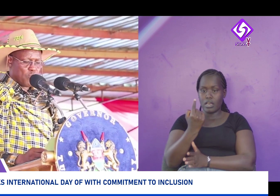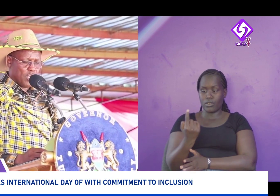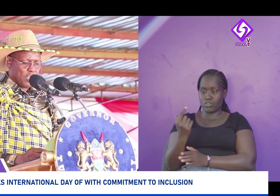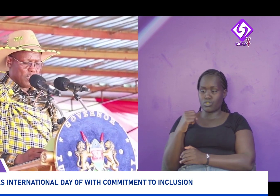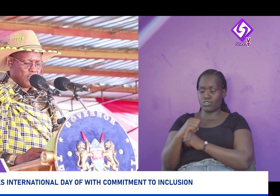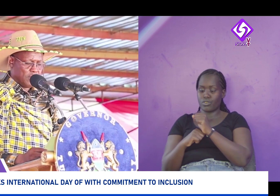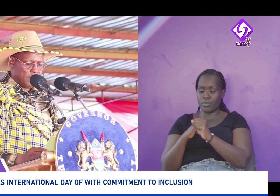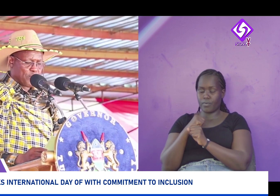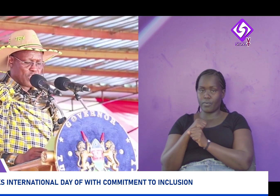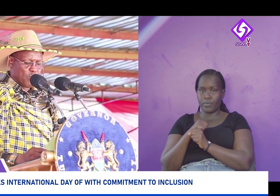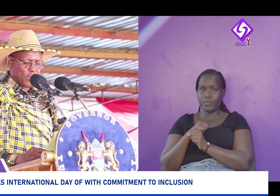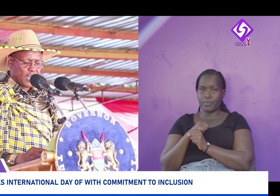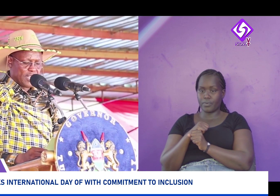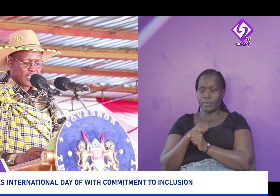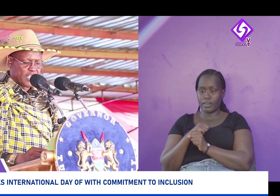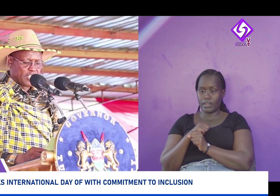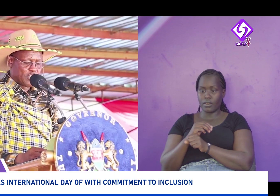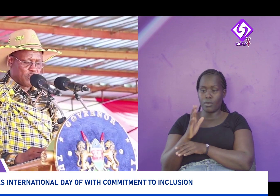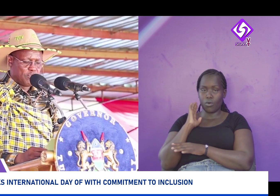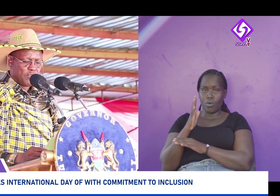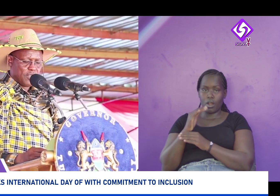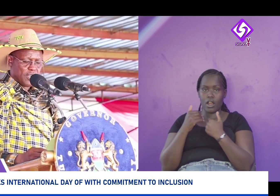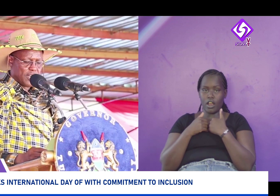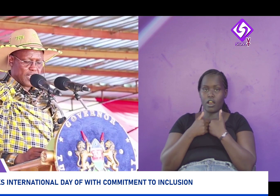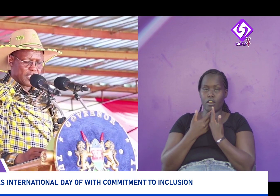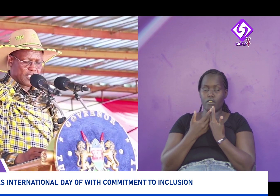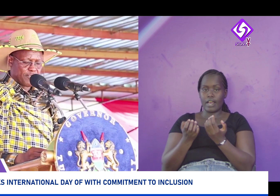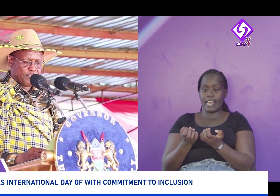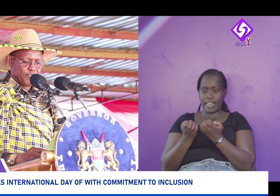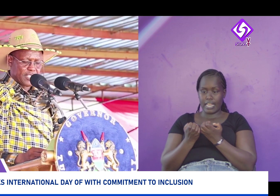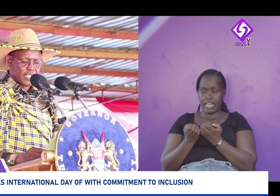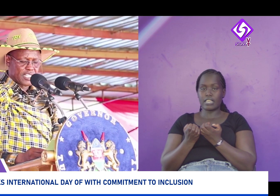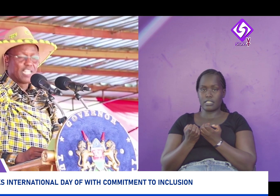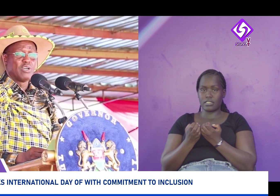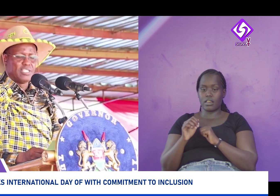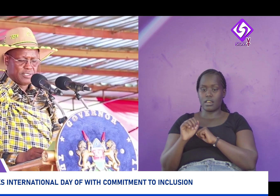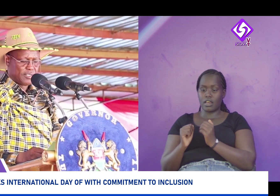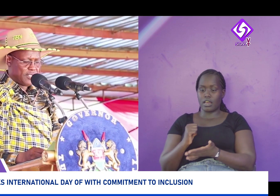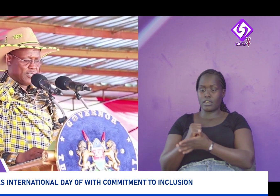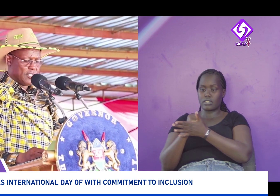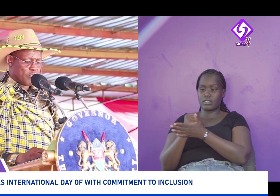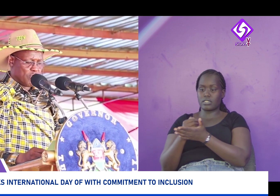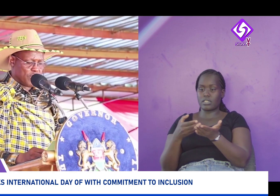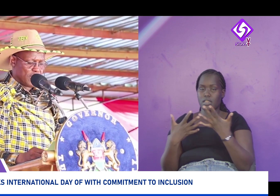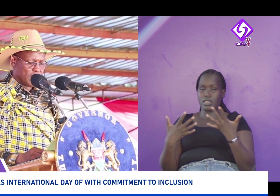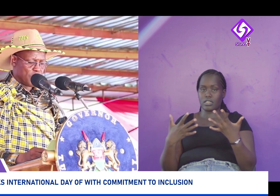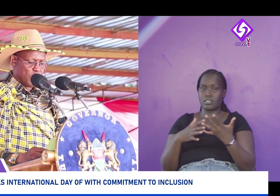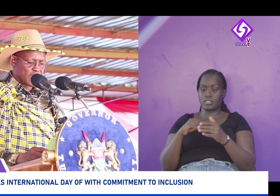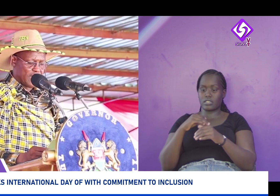we procure essential assistive devices annually, including